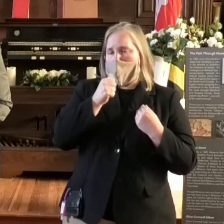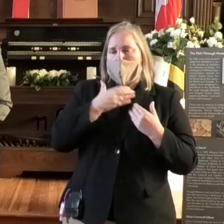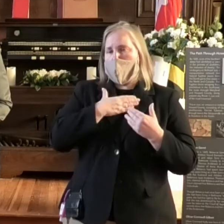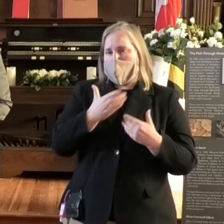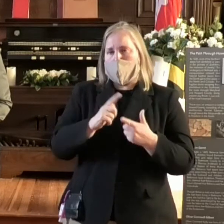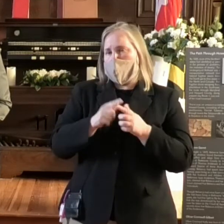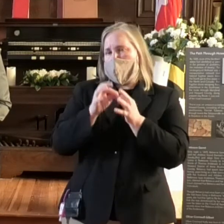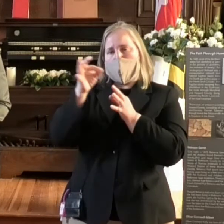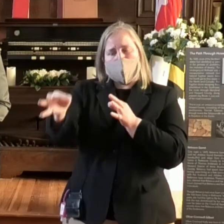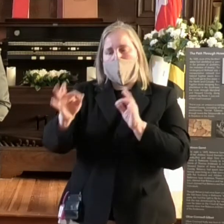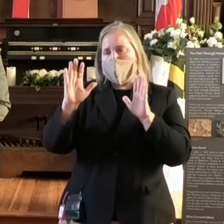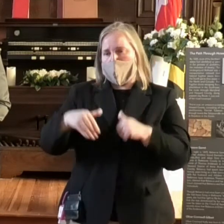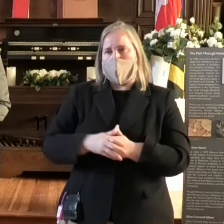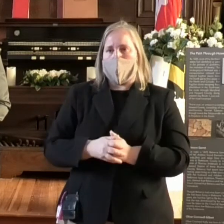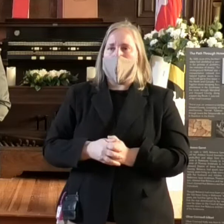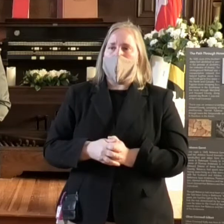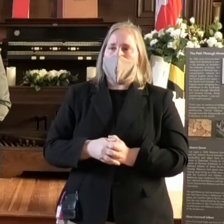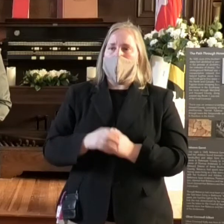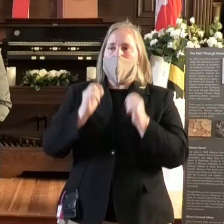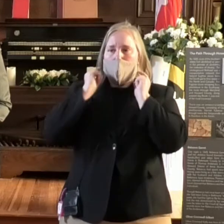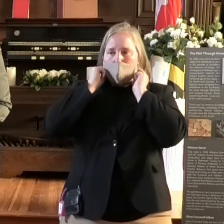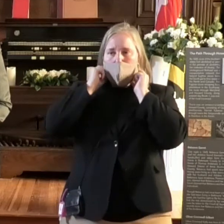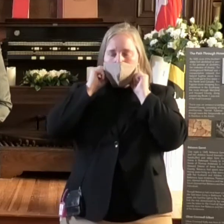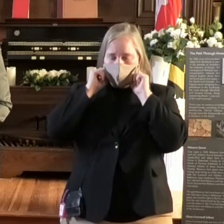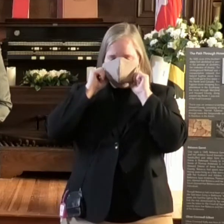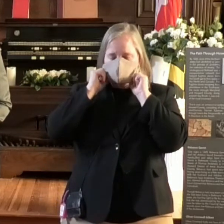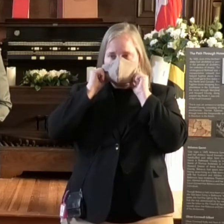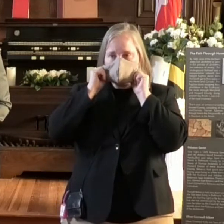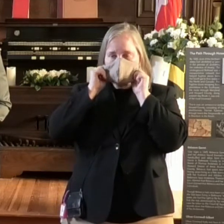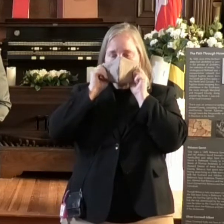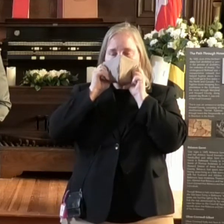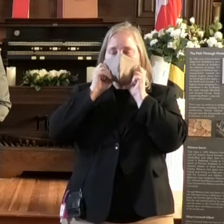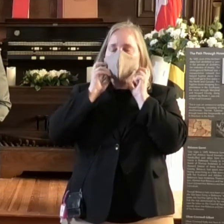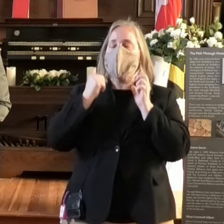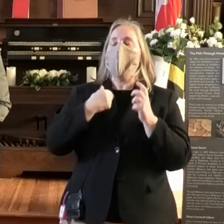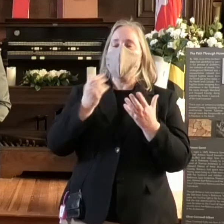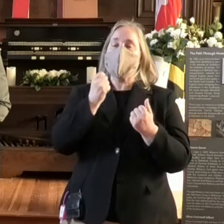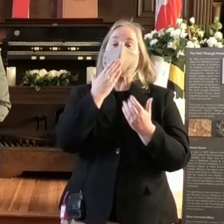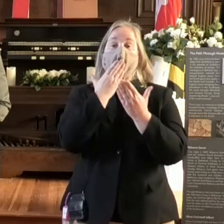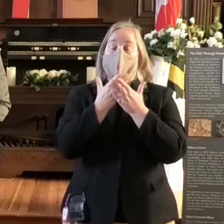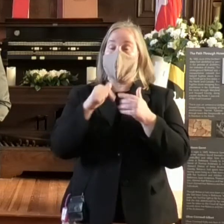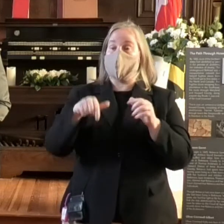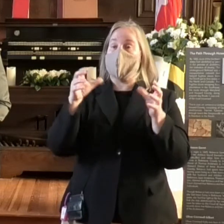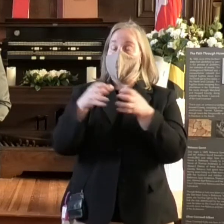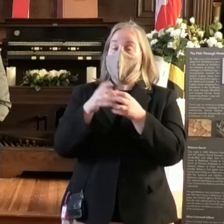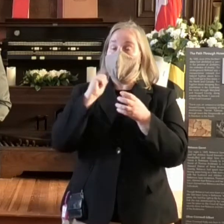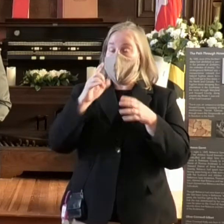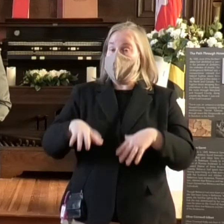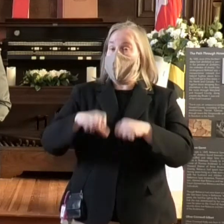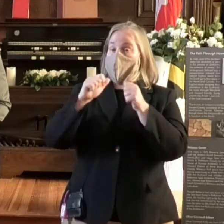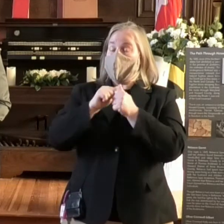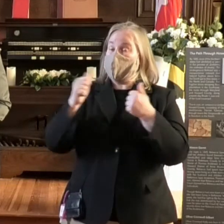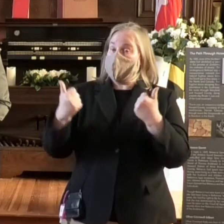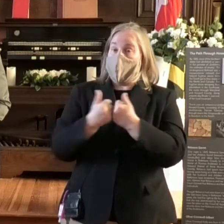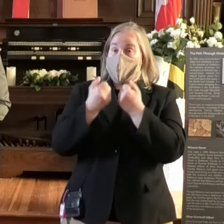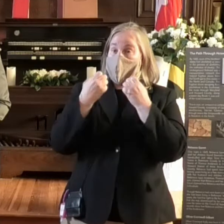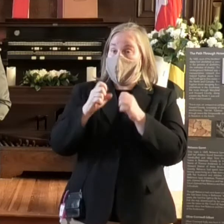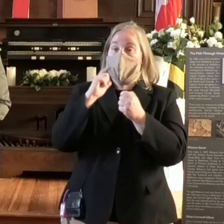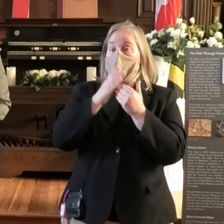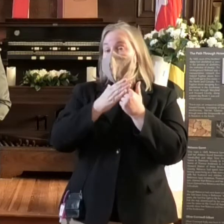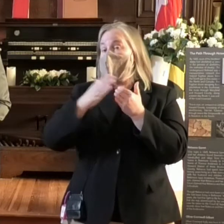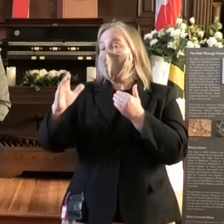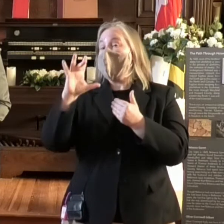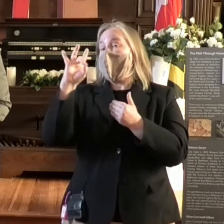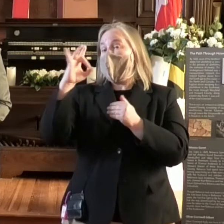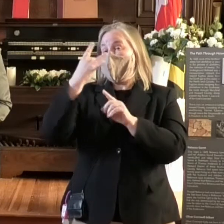to postpone. I want to thank this commission for taking on this challenging effort over the next 8 months.